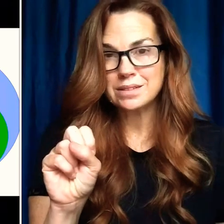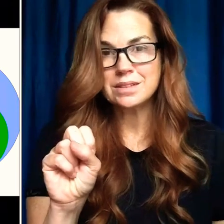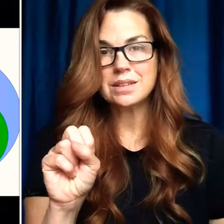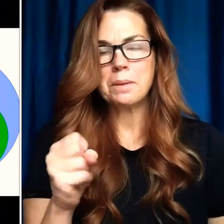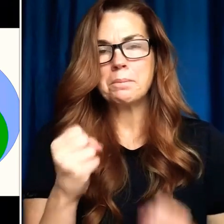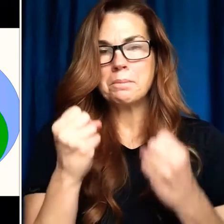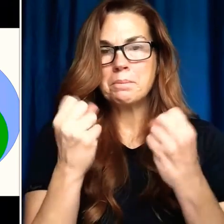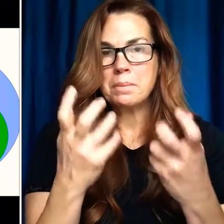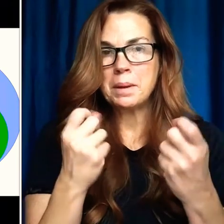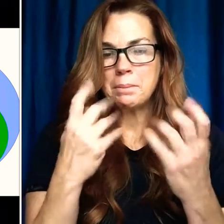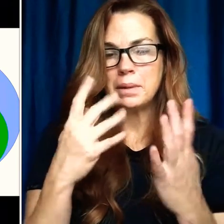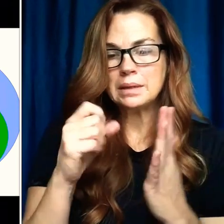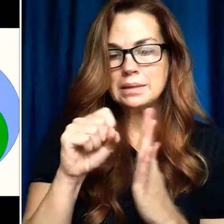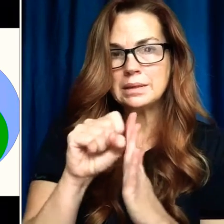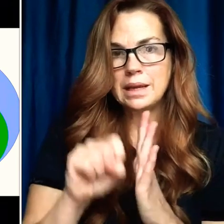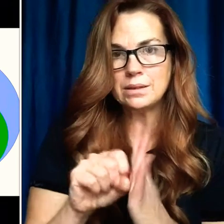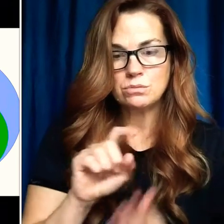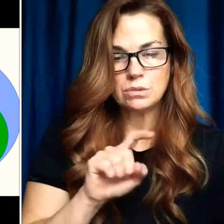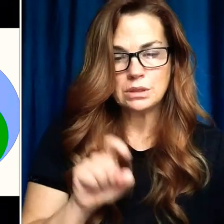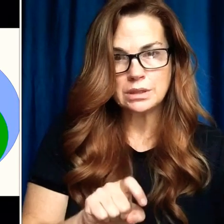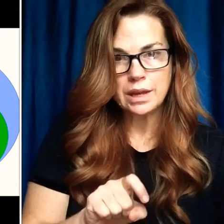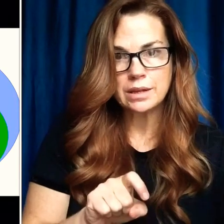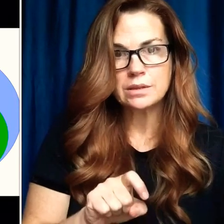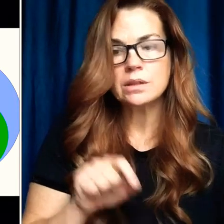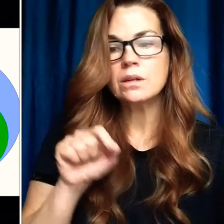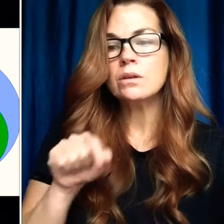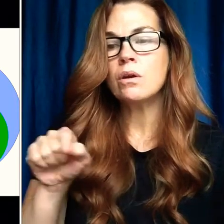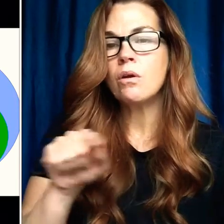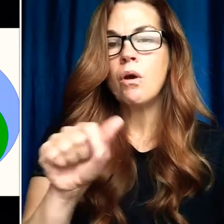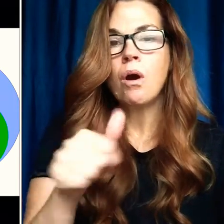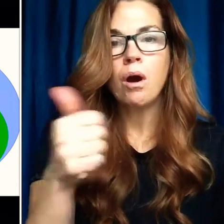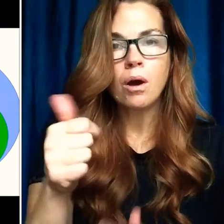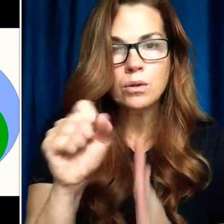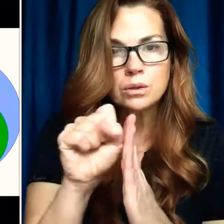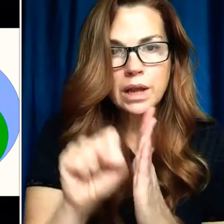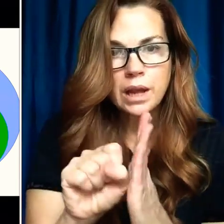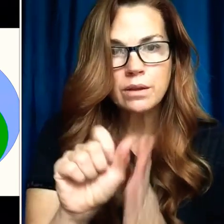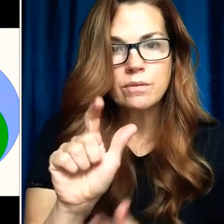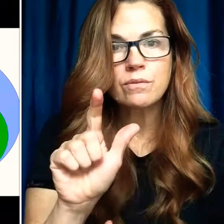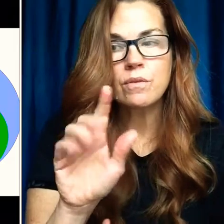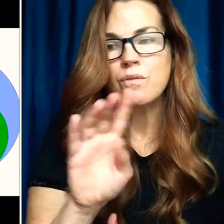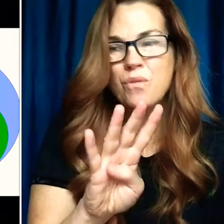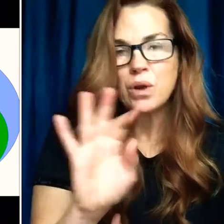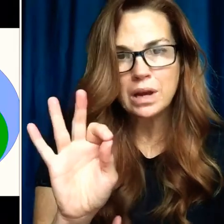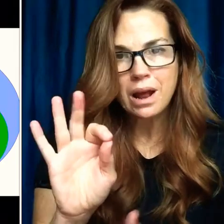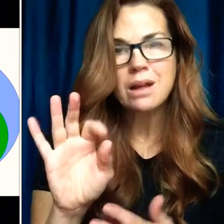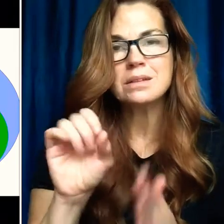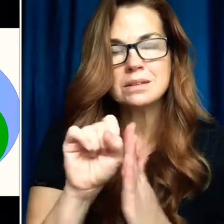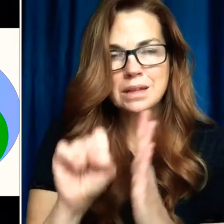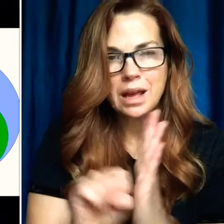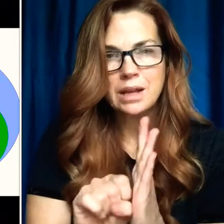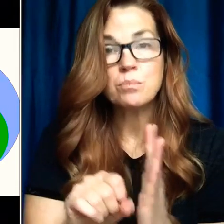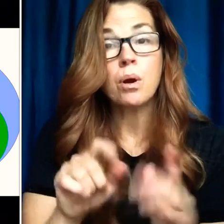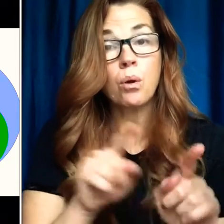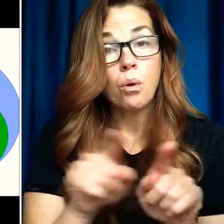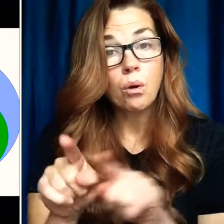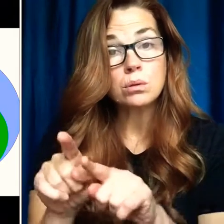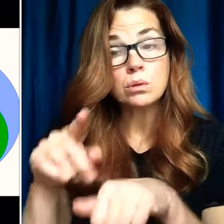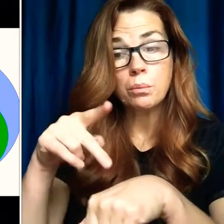U.S. Virgin Islands, Puerto Rico, and other locations. This set of the United States also includes